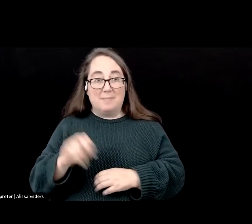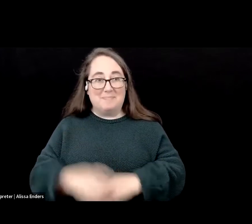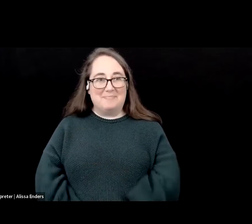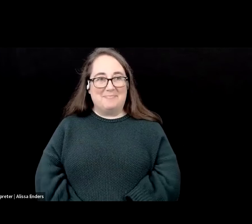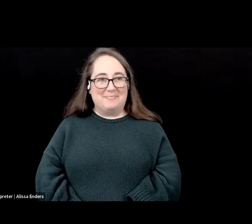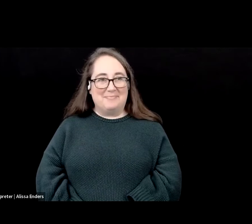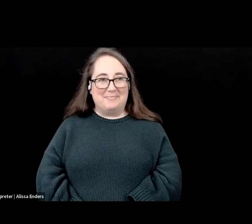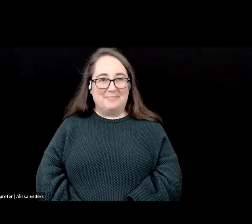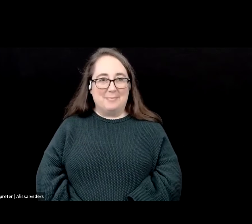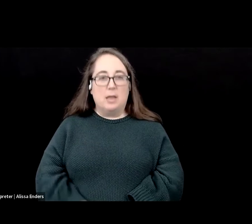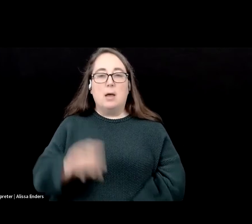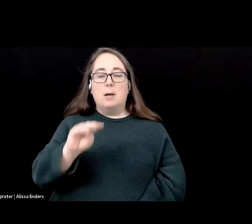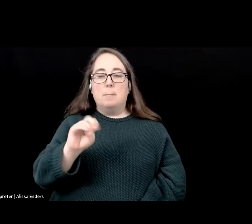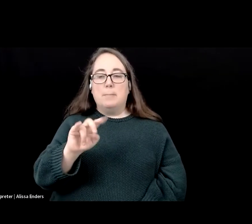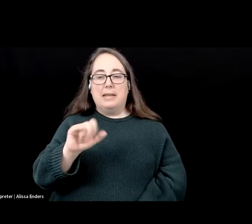Media perceptions?